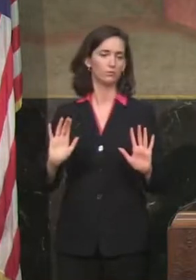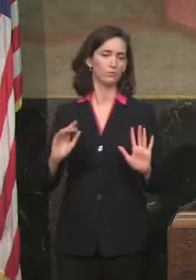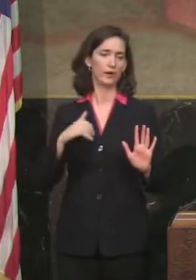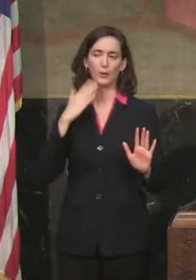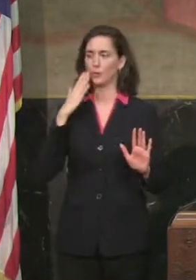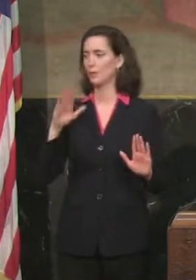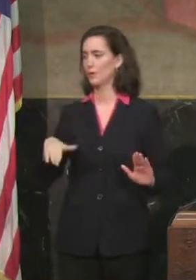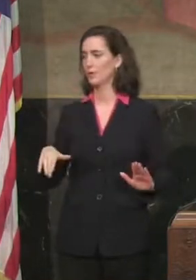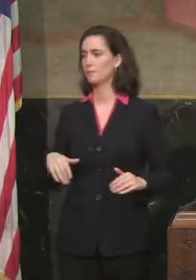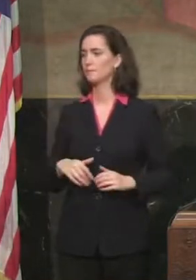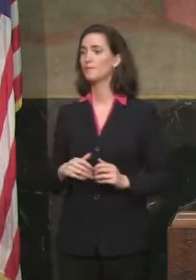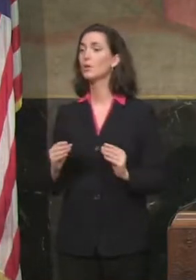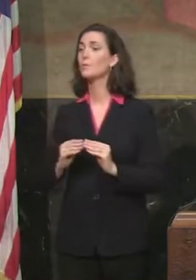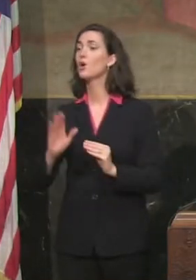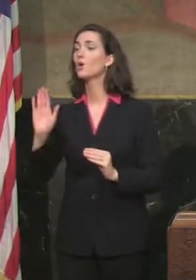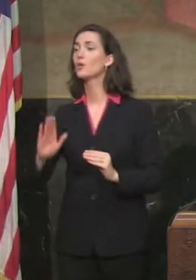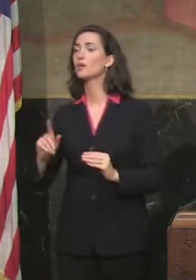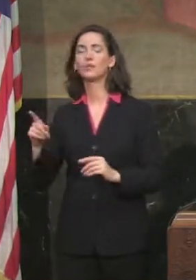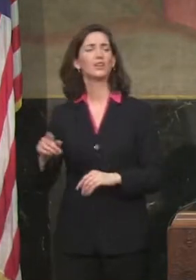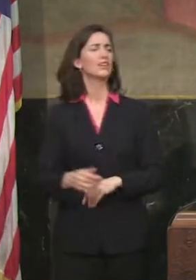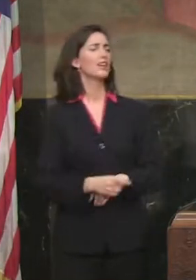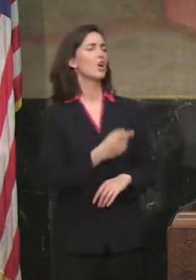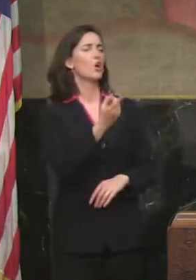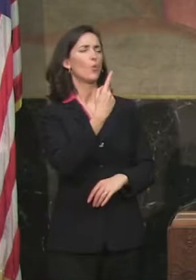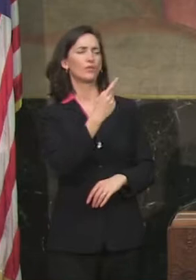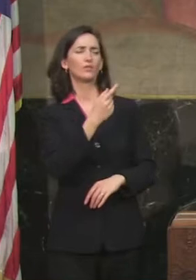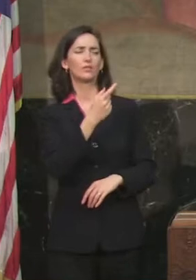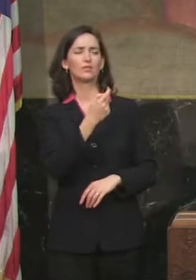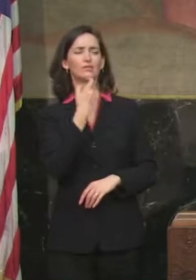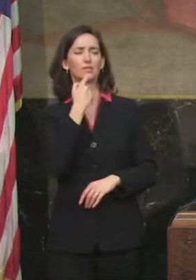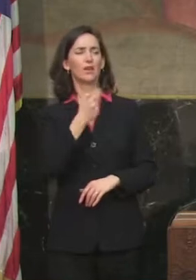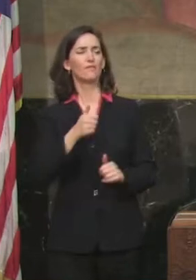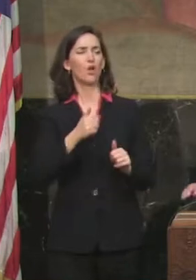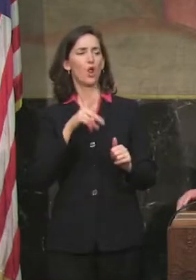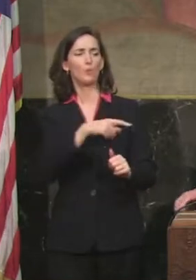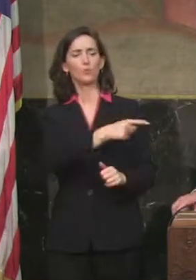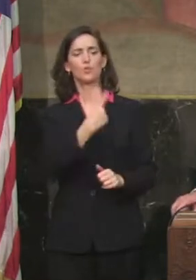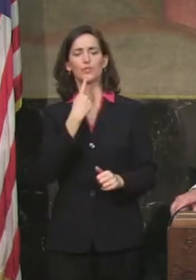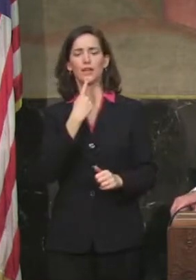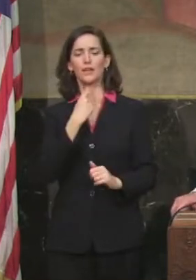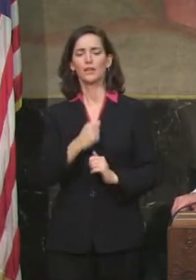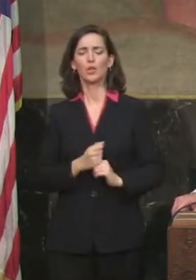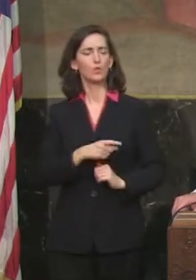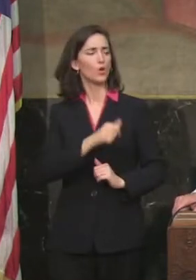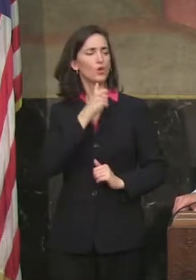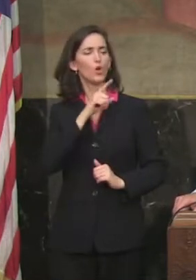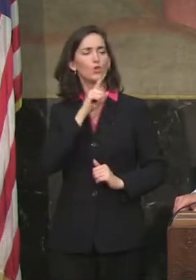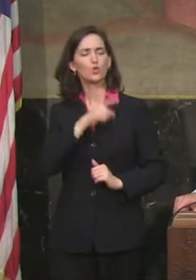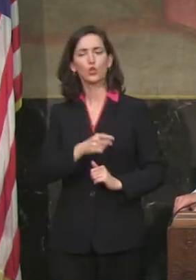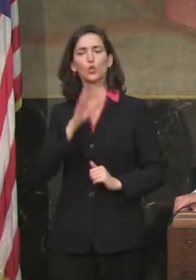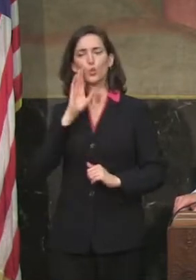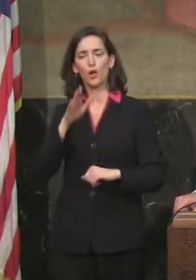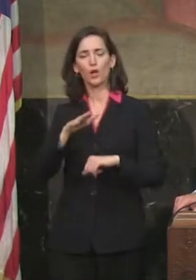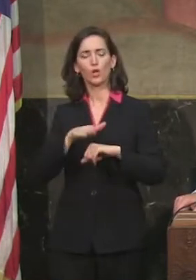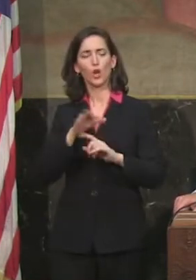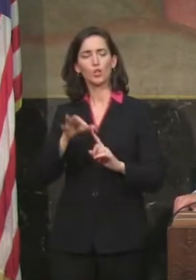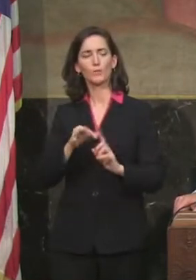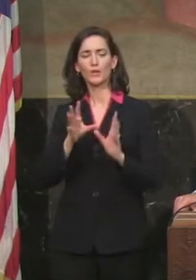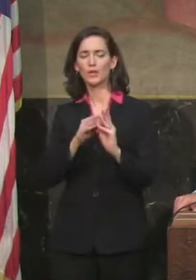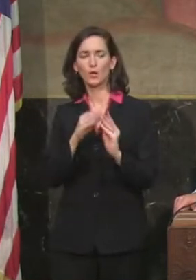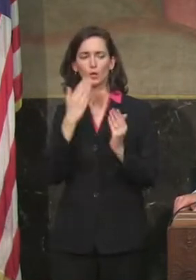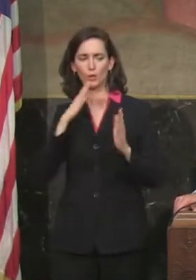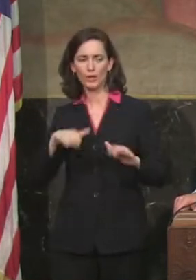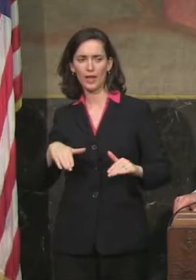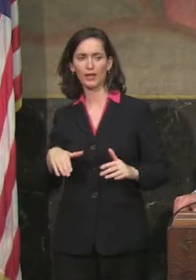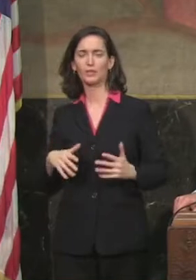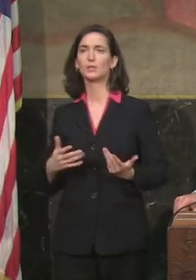Any other questions? Just one Yes, sir. follow-up. You just said you weren't sure you were going to call a special session. So